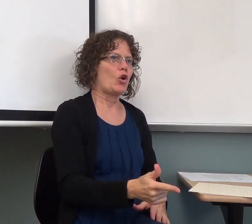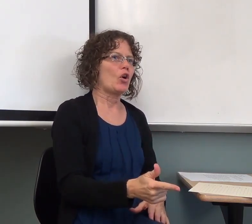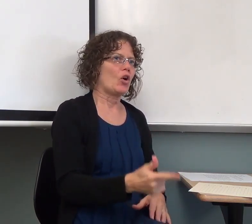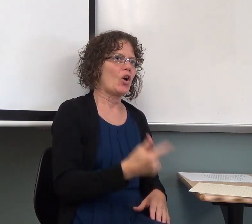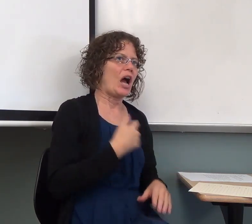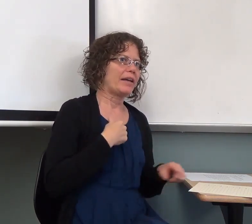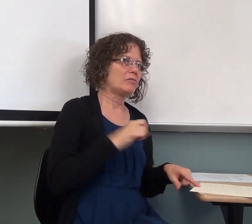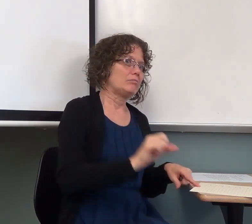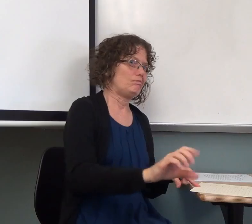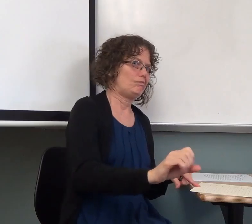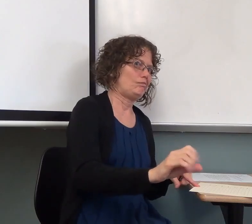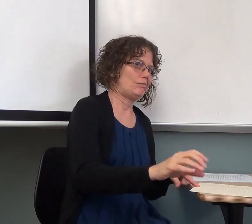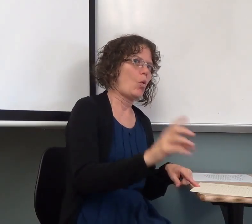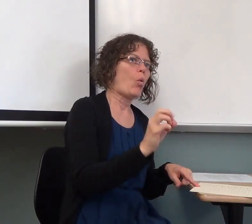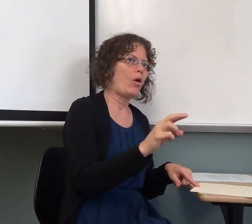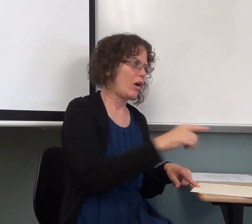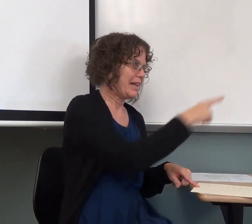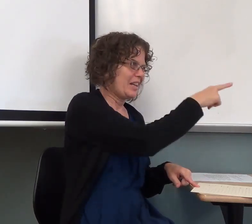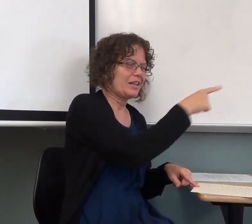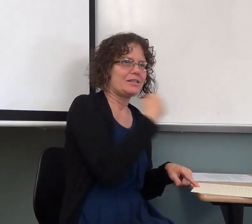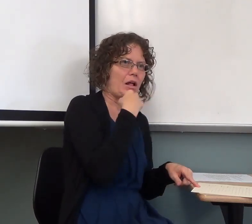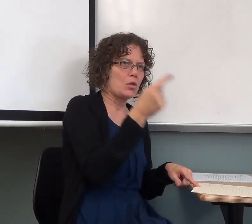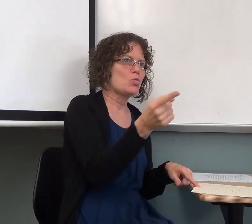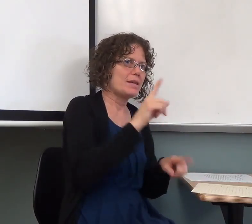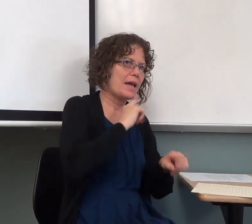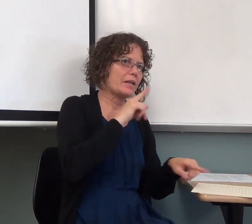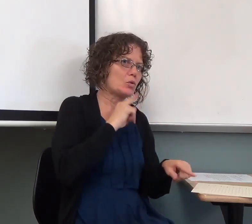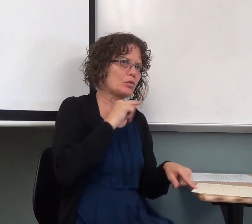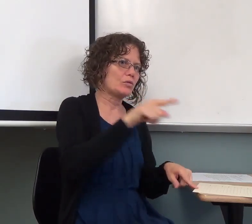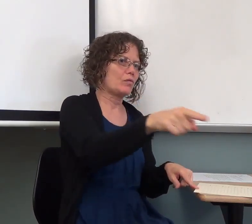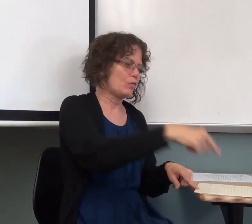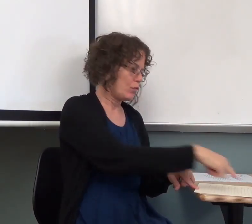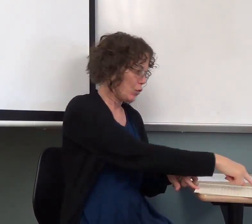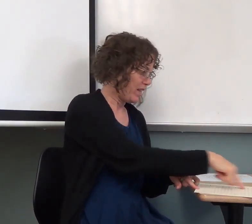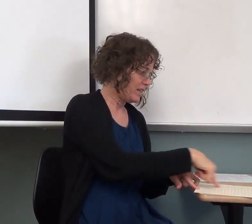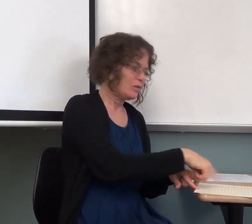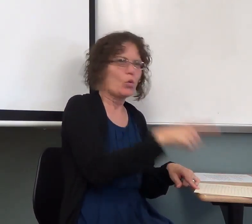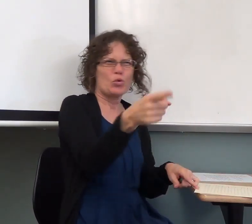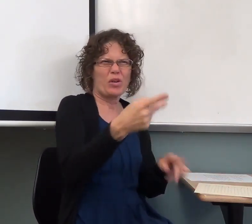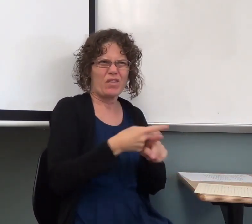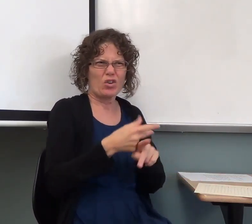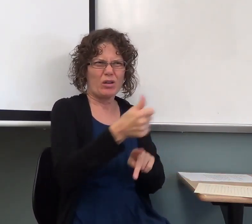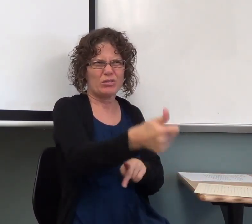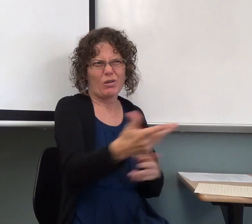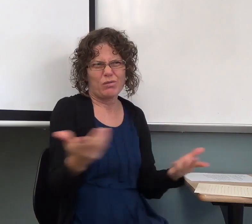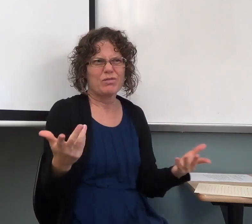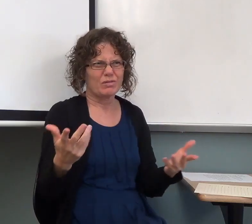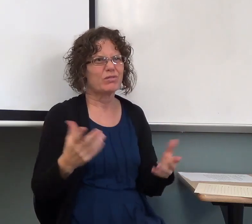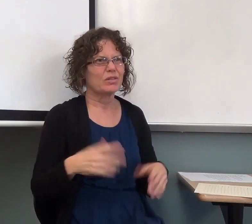Okay, you ready? Is called, one really quickly, an